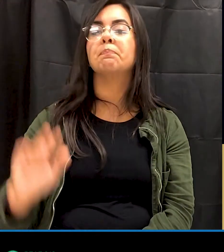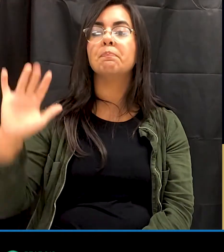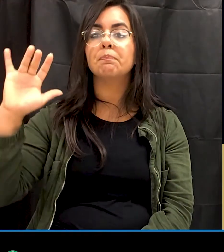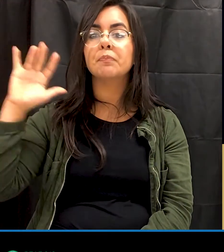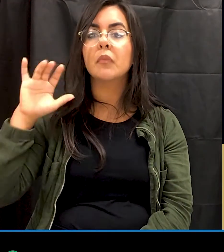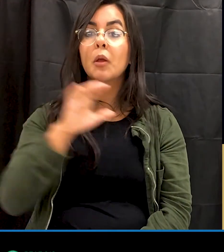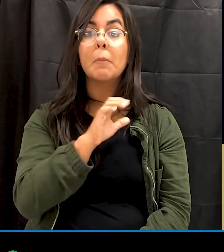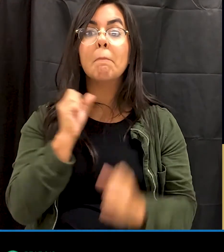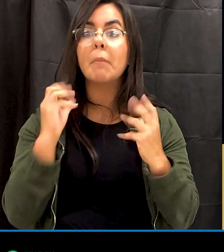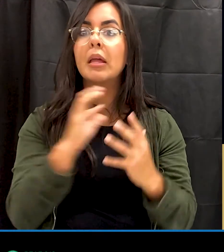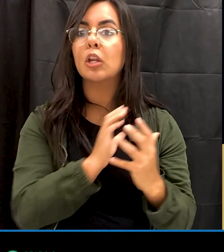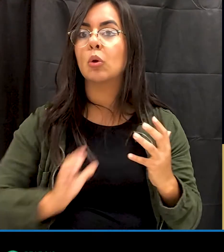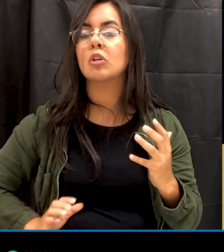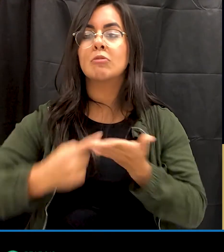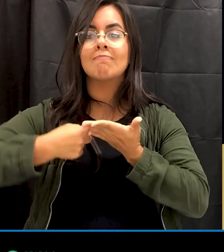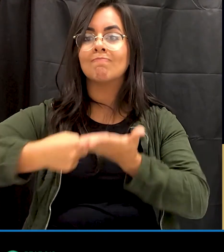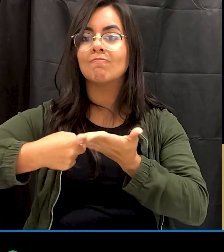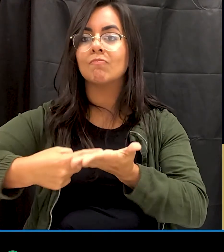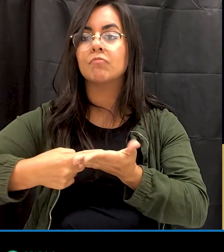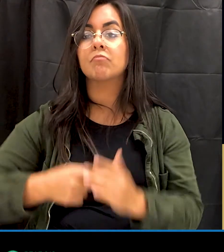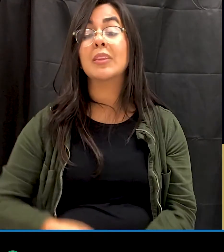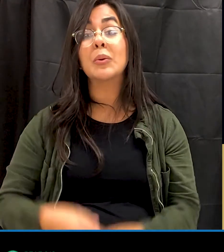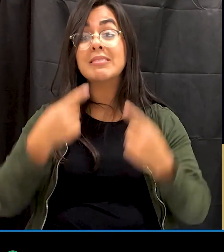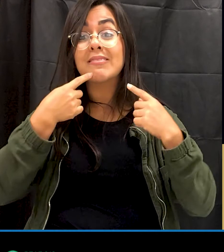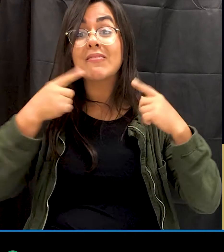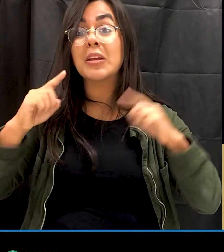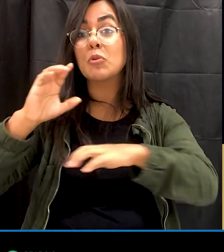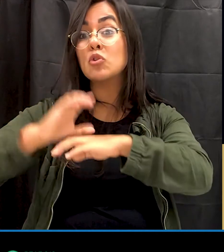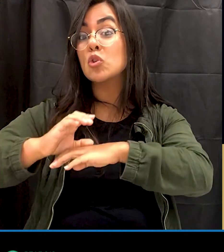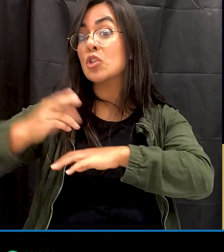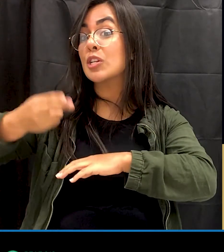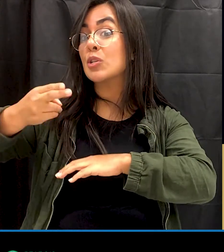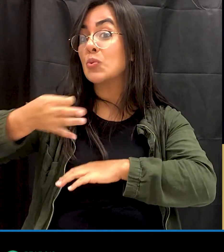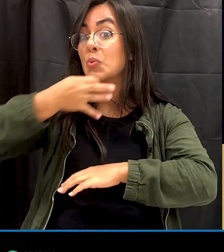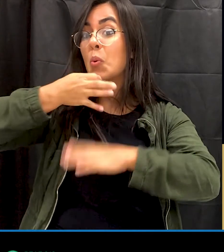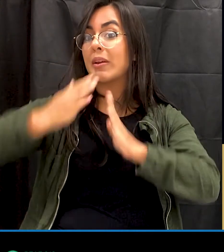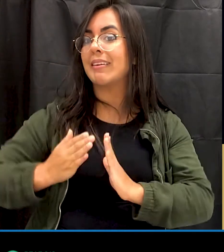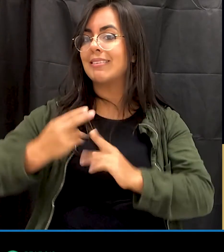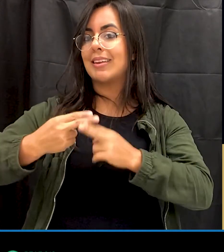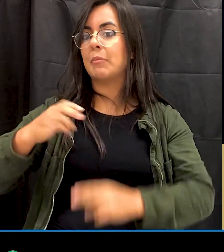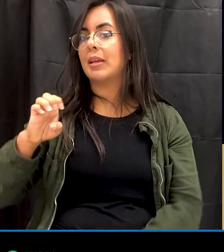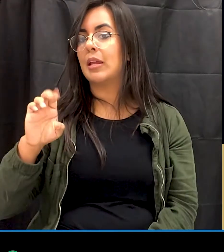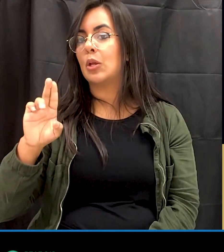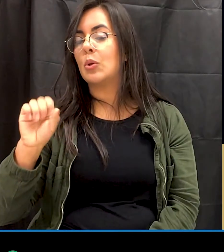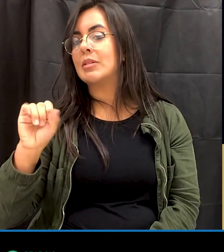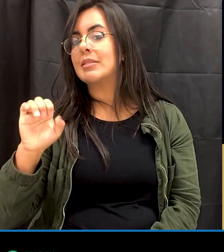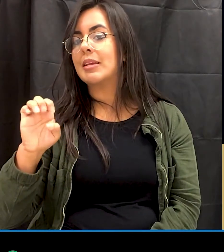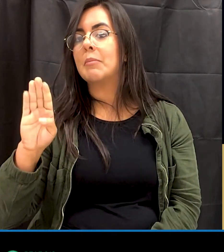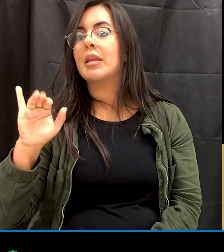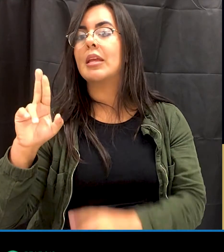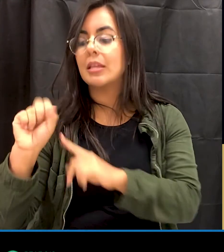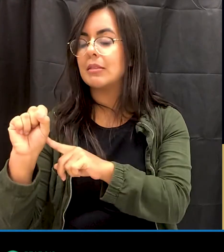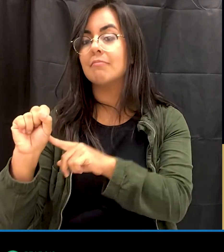in the earliest years. And Eusebius, a famous church historian who wrote in the early 300s, he talks about various different views.